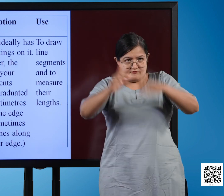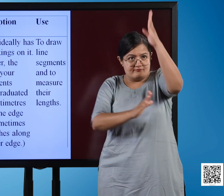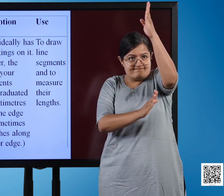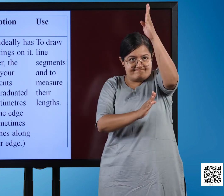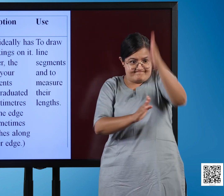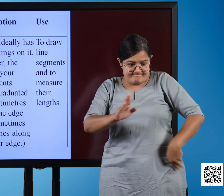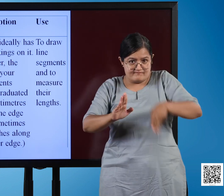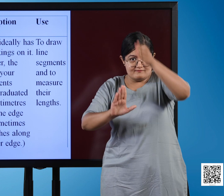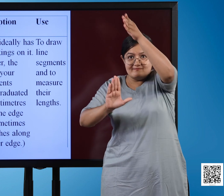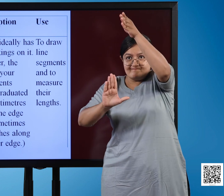straight edge.